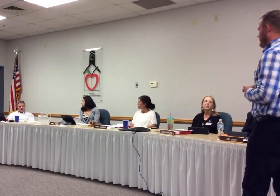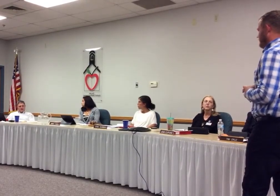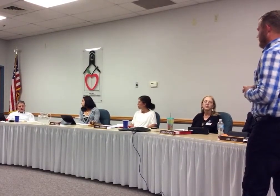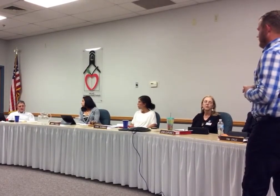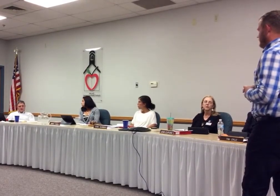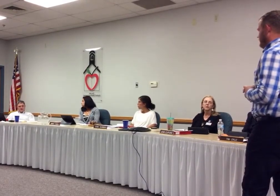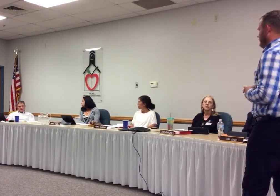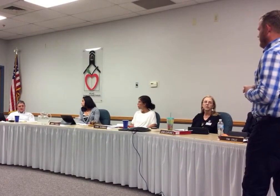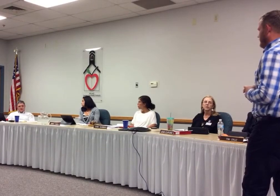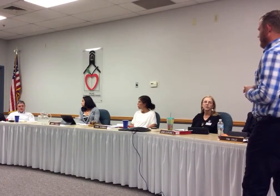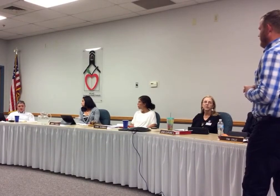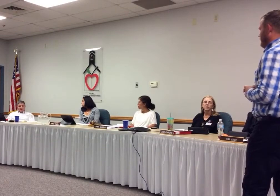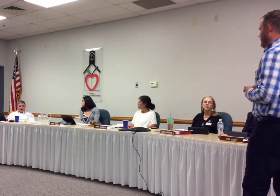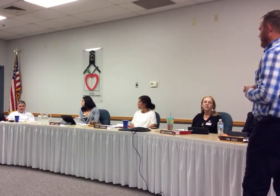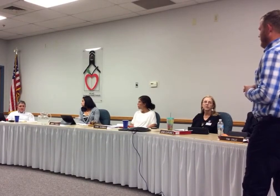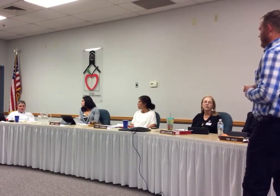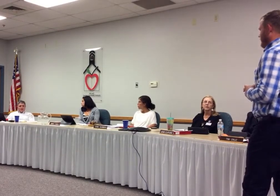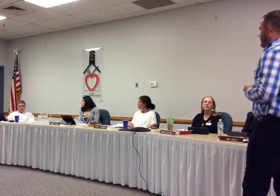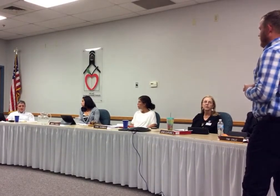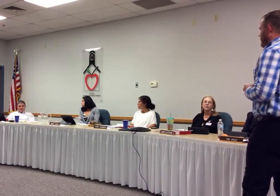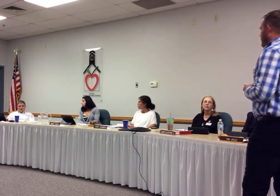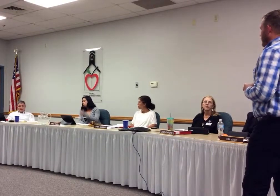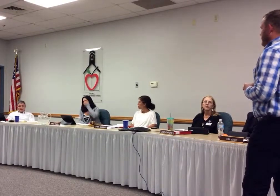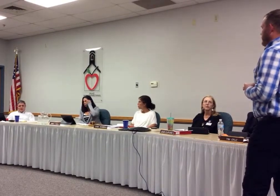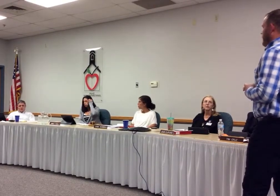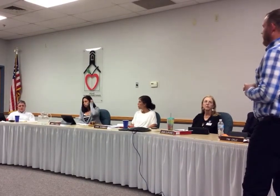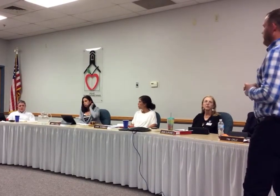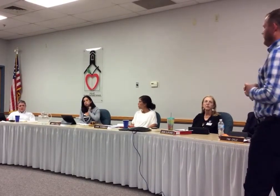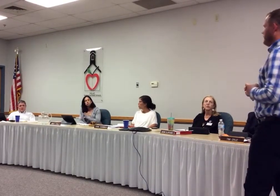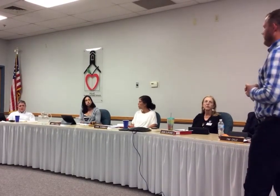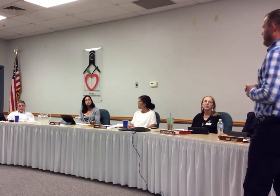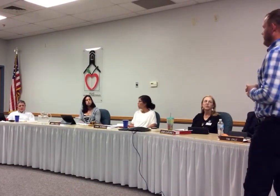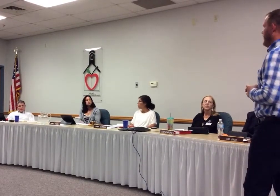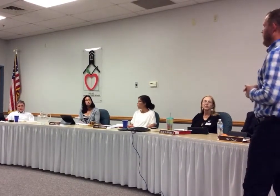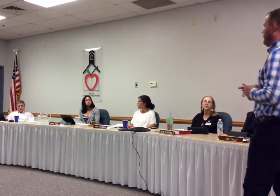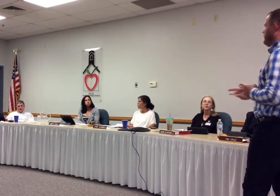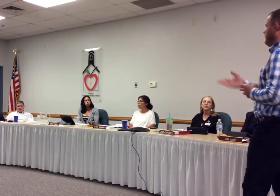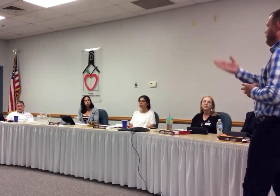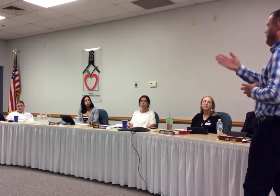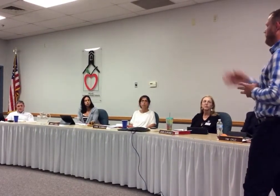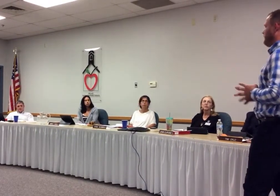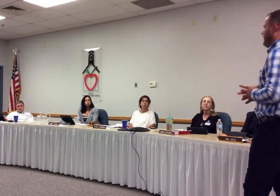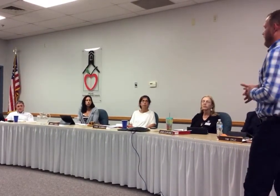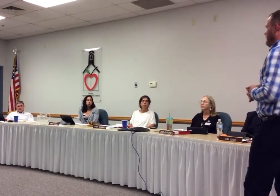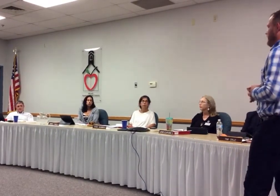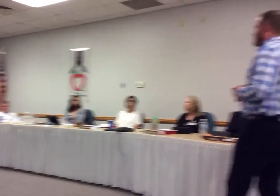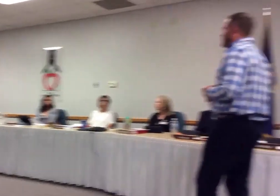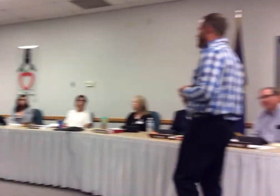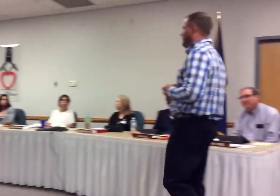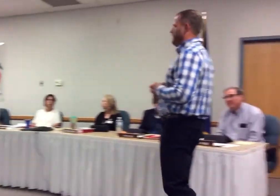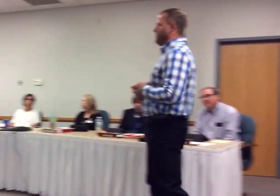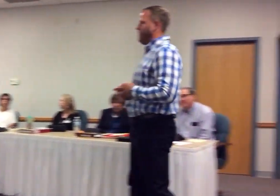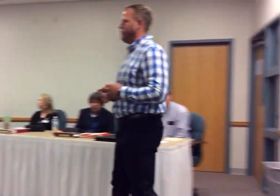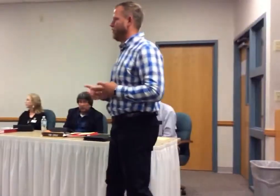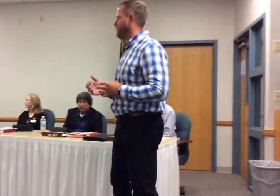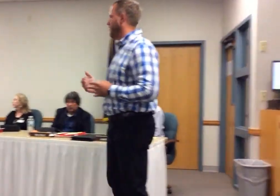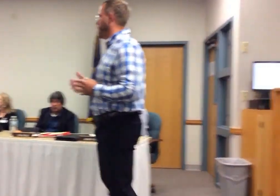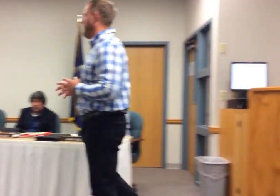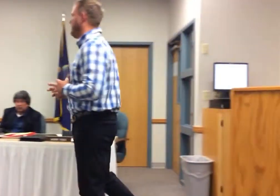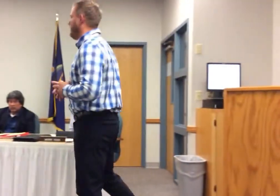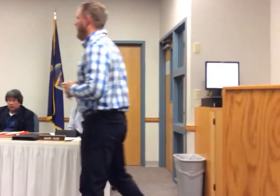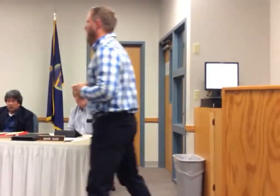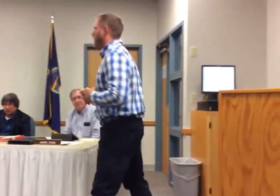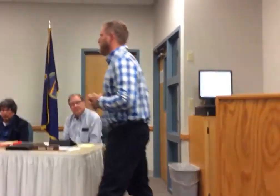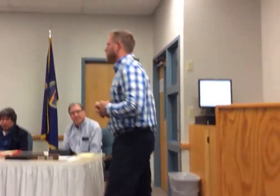farther traveling distance. Do you even have thoughts about teams traveling or how far? Yeah, we do. We've Dr. Carlin and Heath and